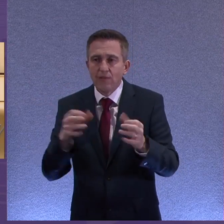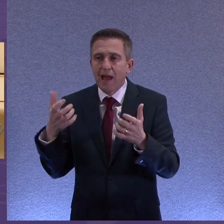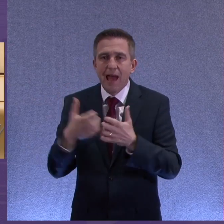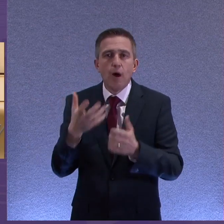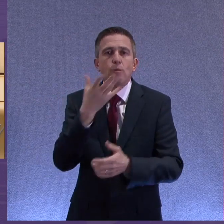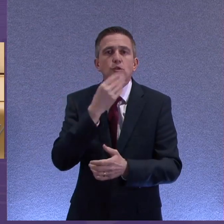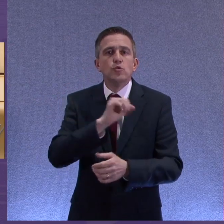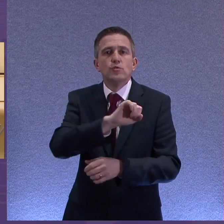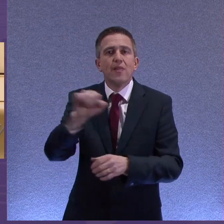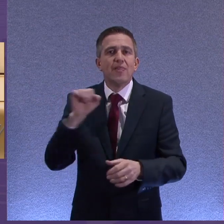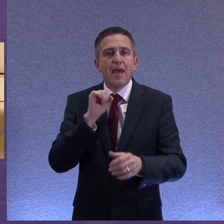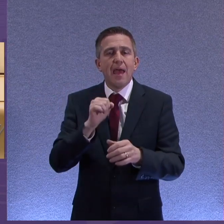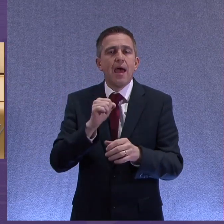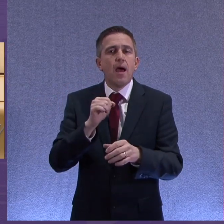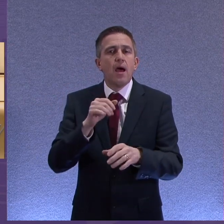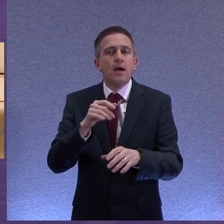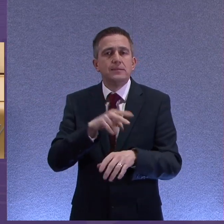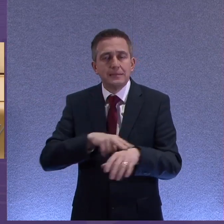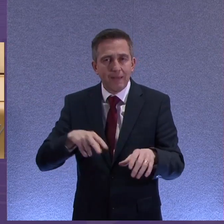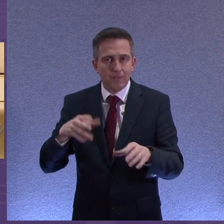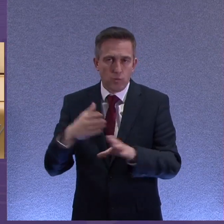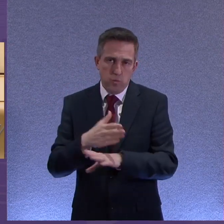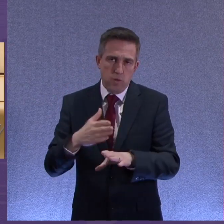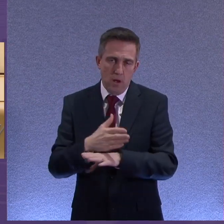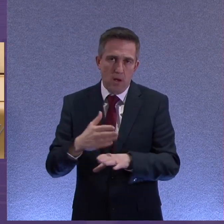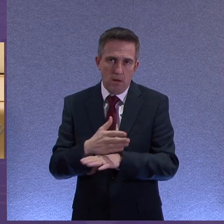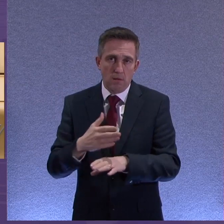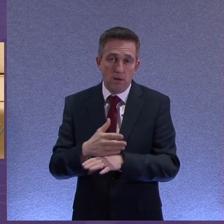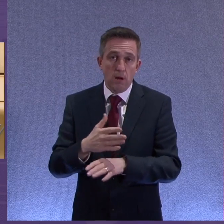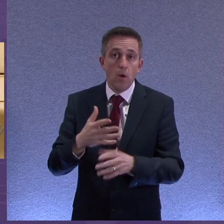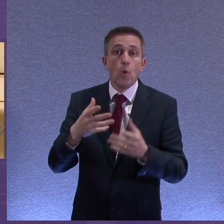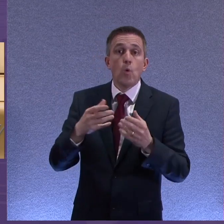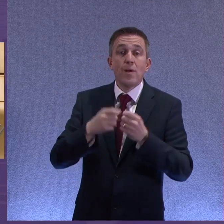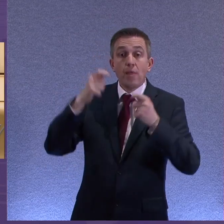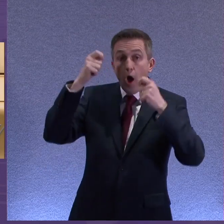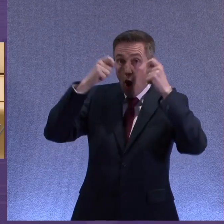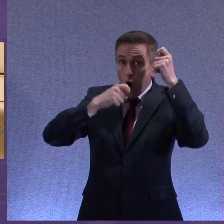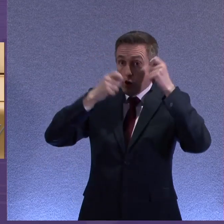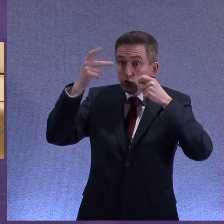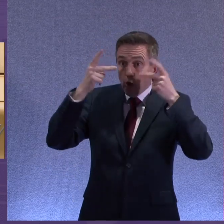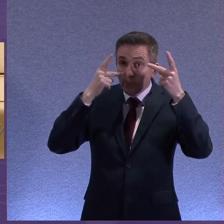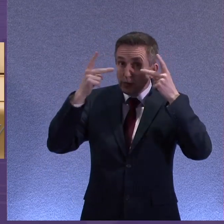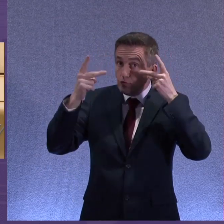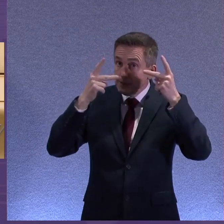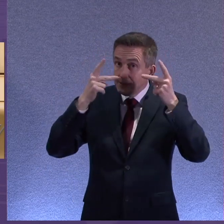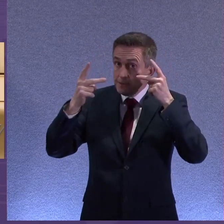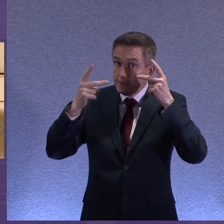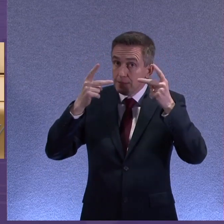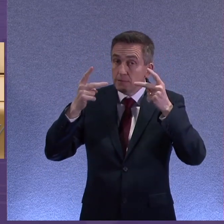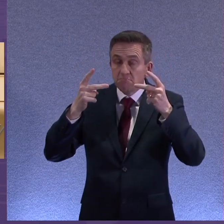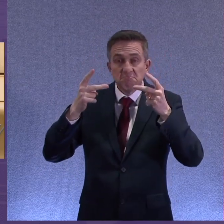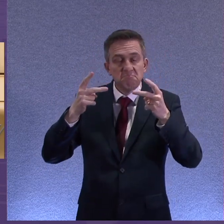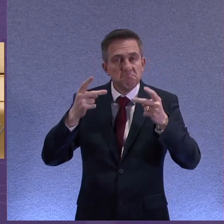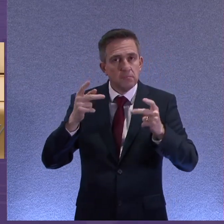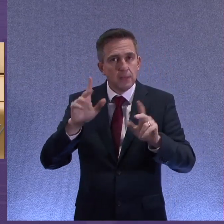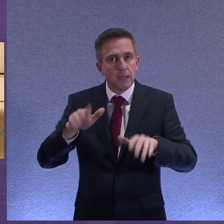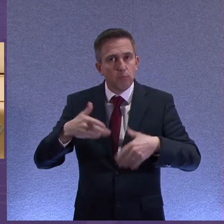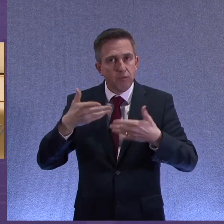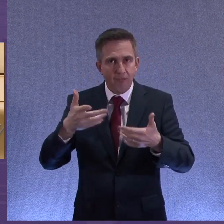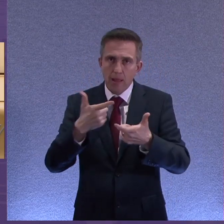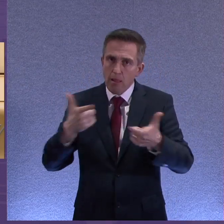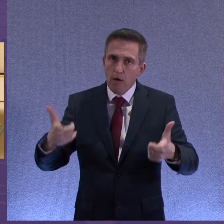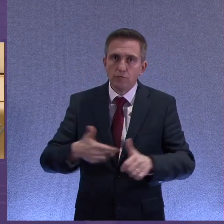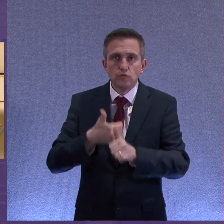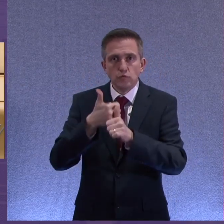that particular workforce. And in terms of optometry, then of course they will be able to provide significant support